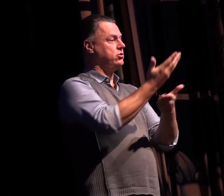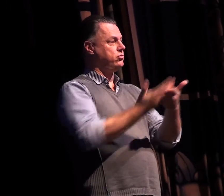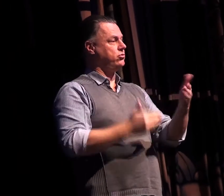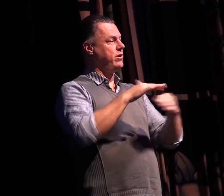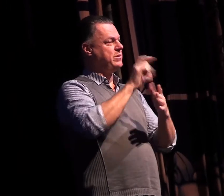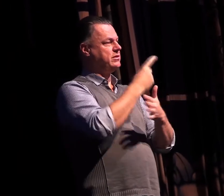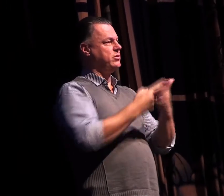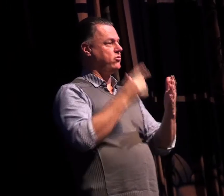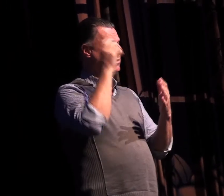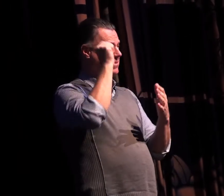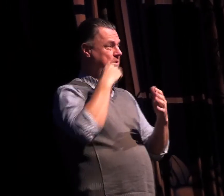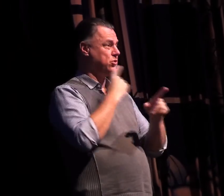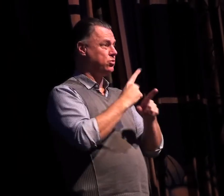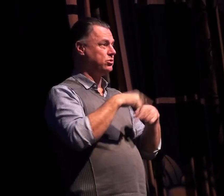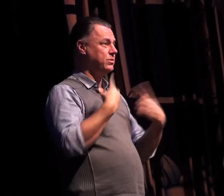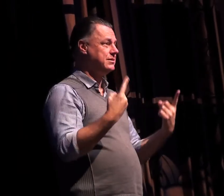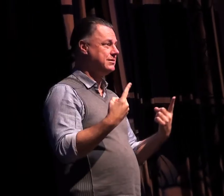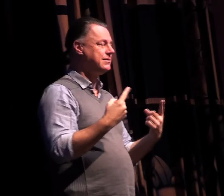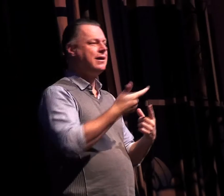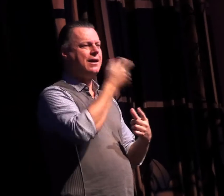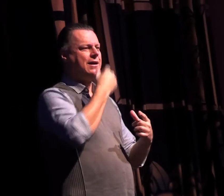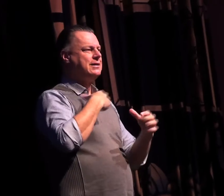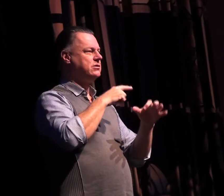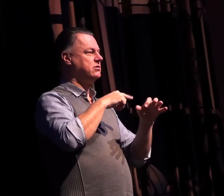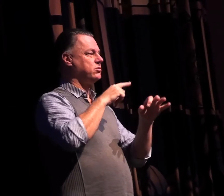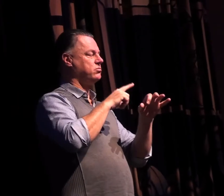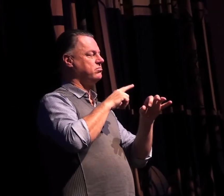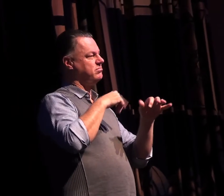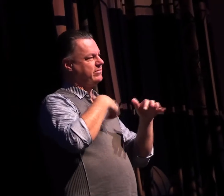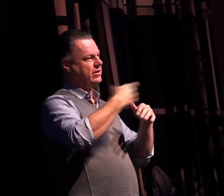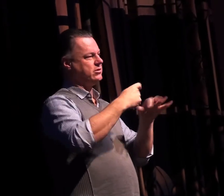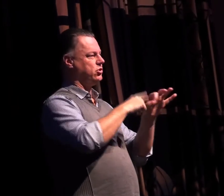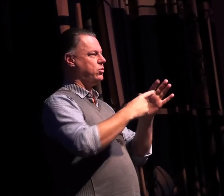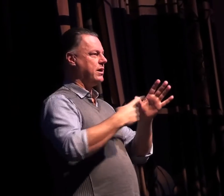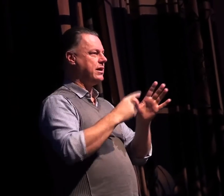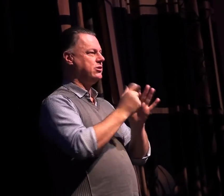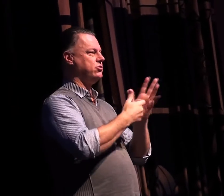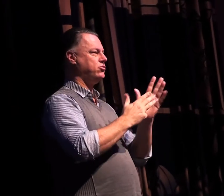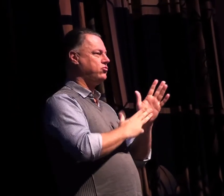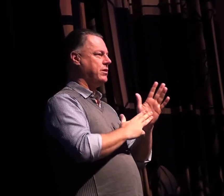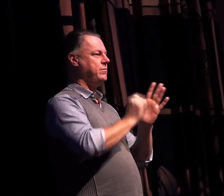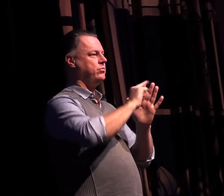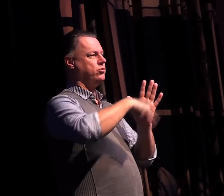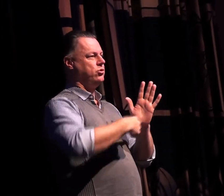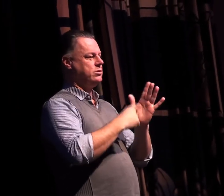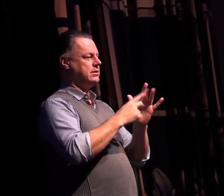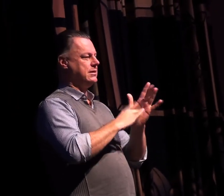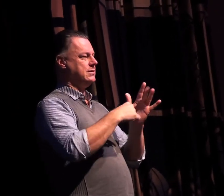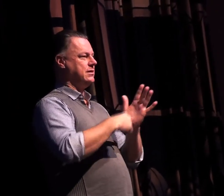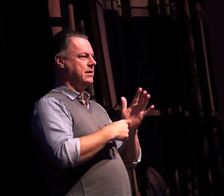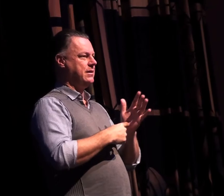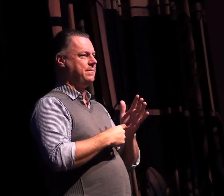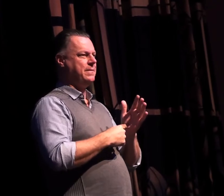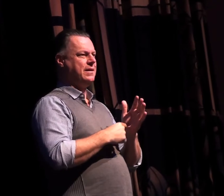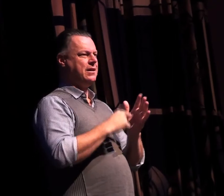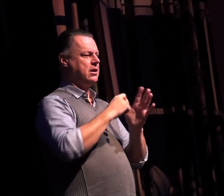disabled people, don't forget to talk to us. Ask us on Human Day, the project, the Trump, Insight. Didn't Karuna Stanwell do an